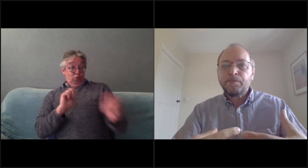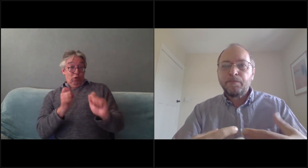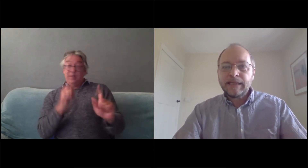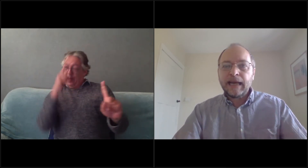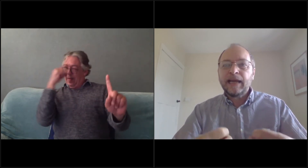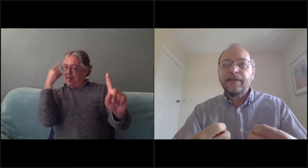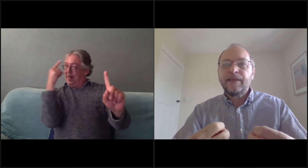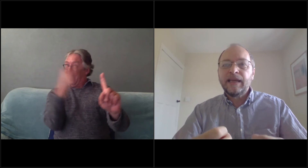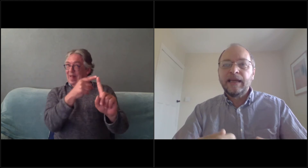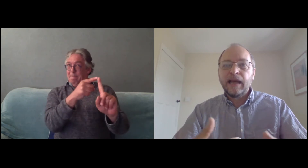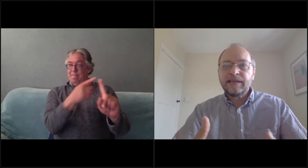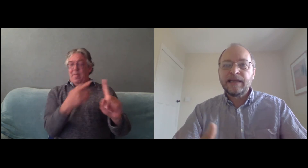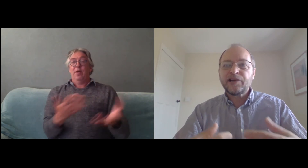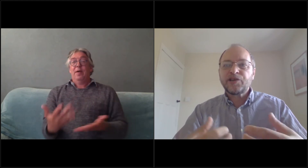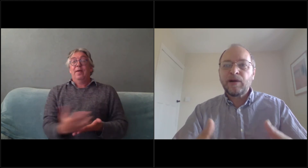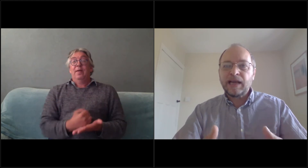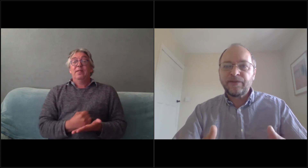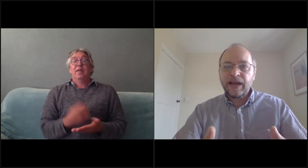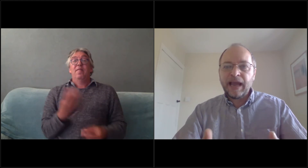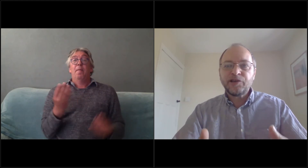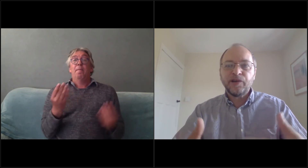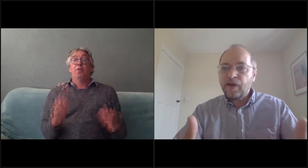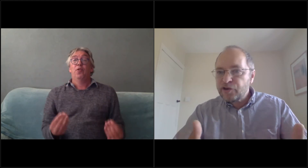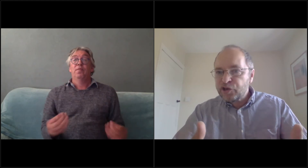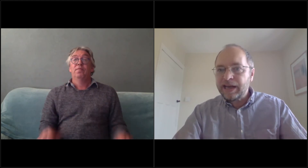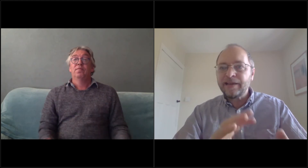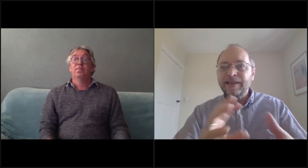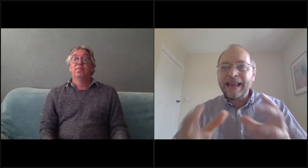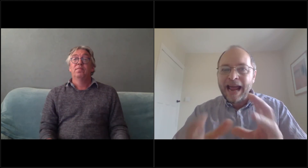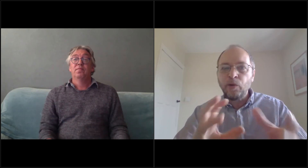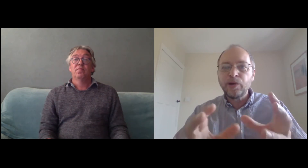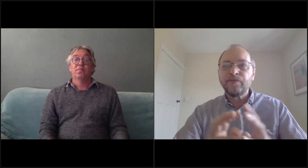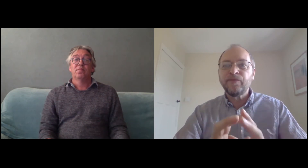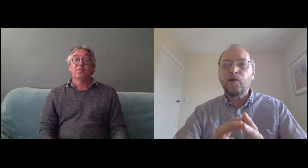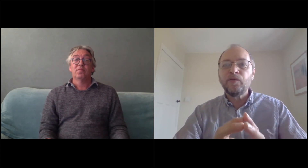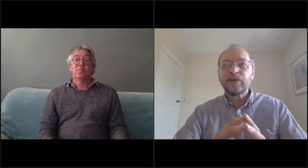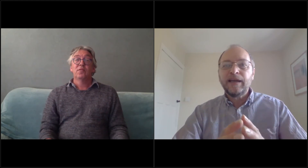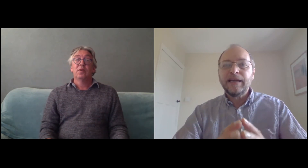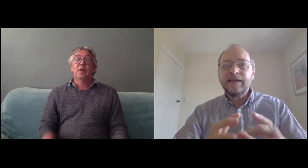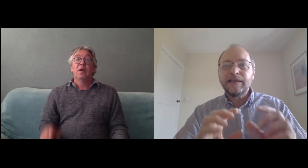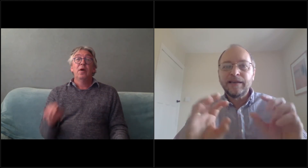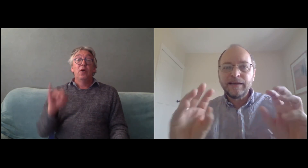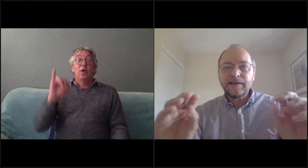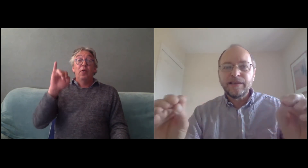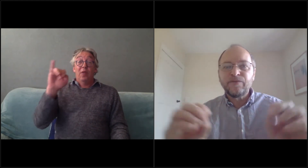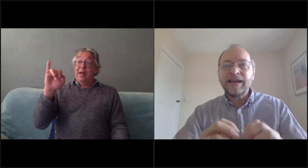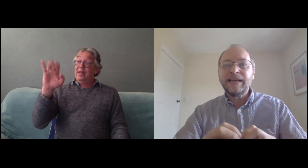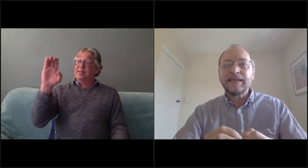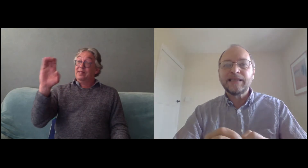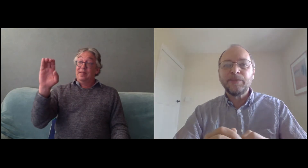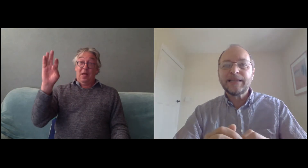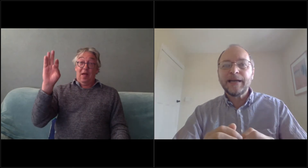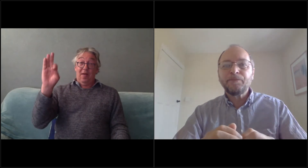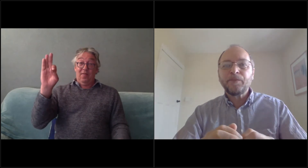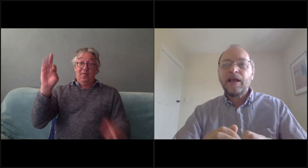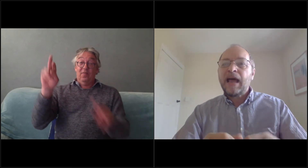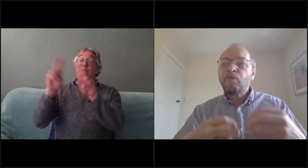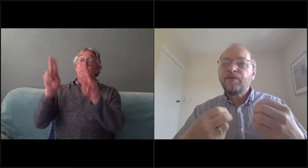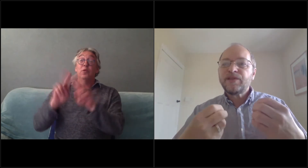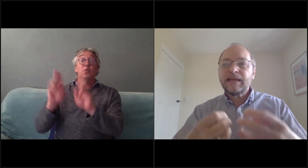developments, particularly the international classification of functioning and the language involved in defining